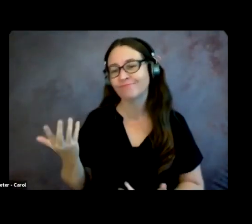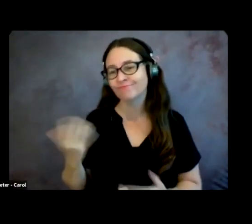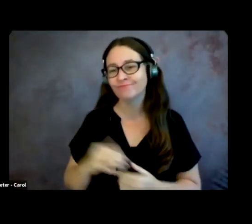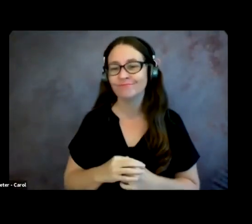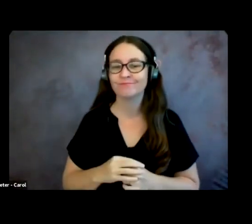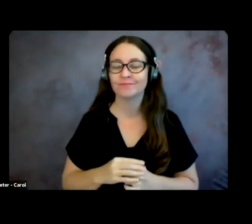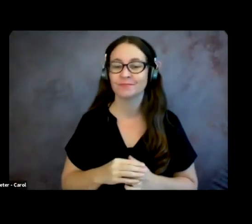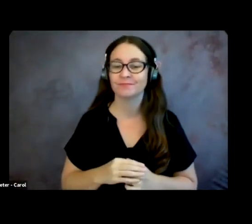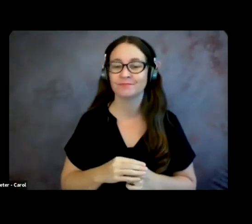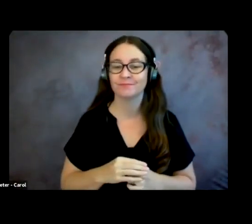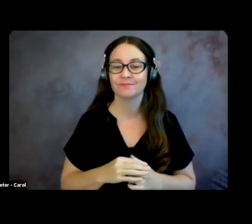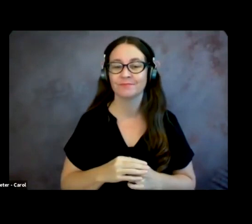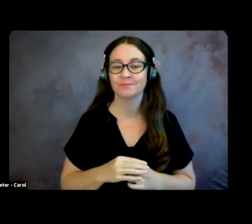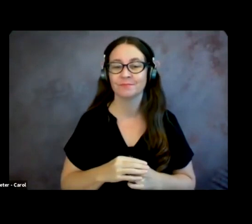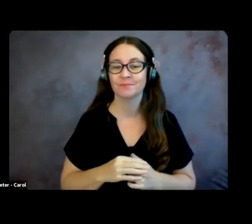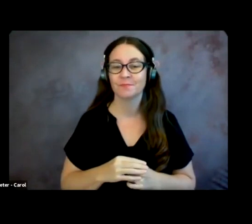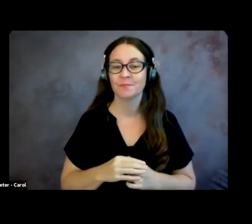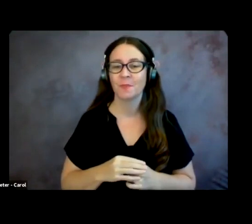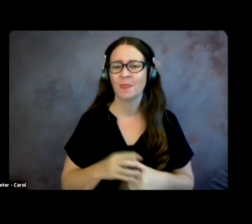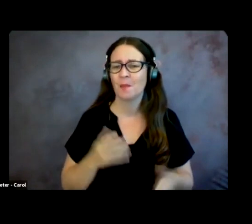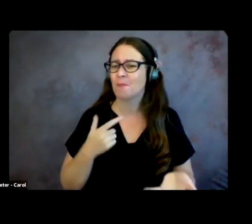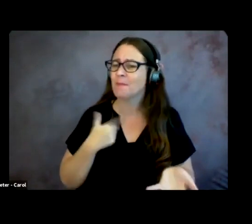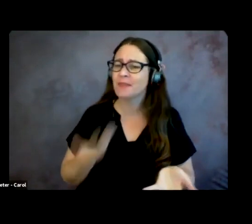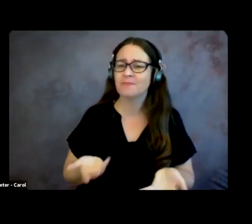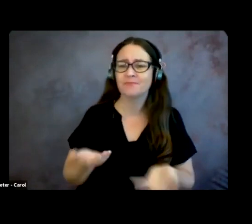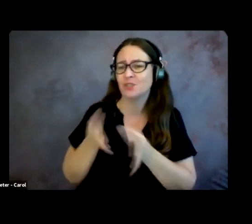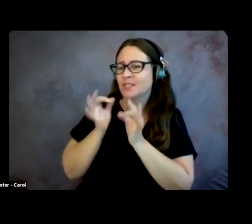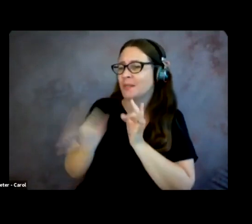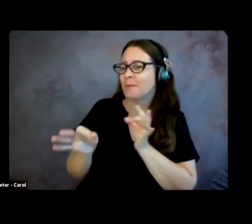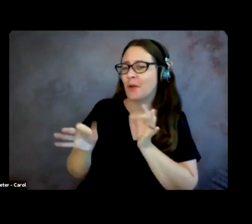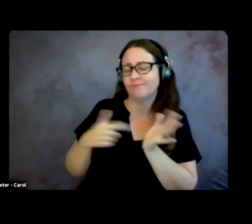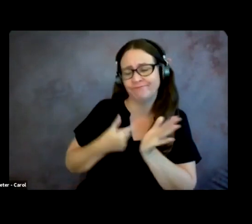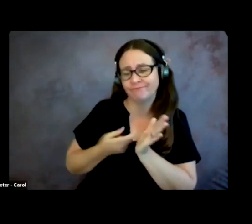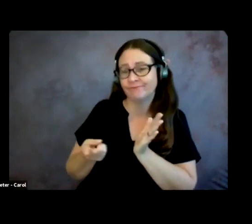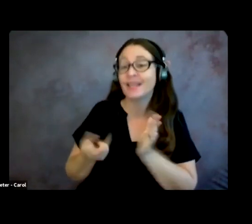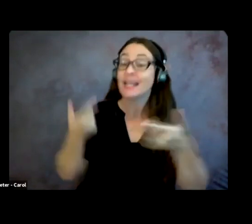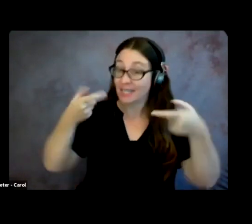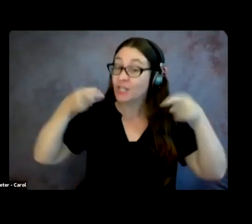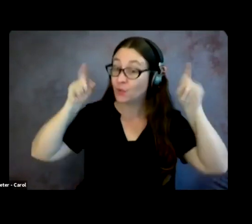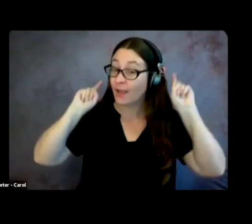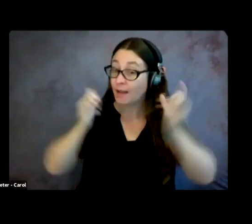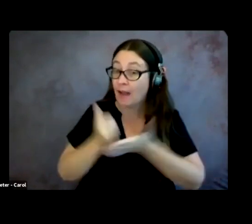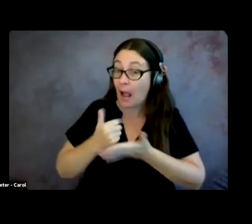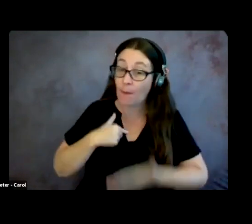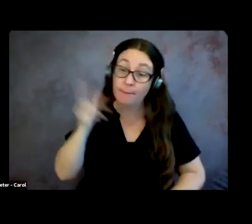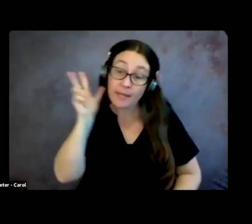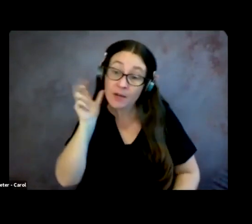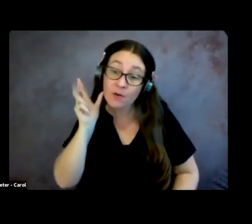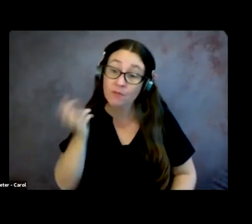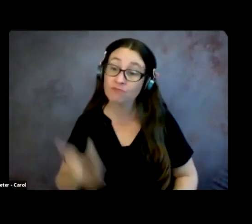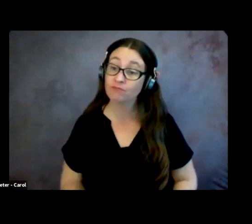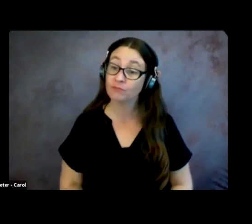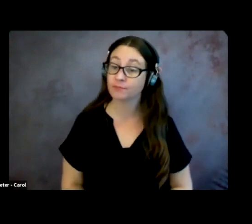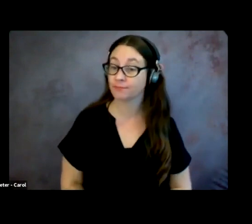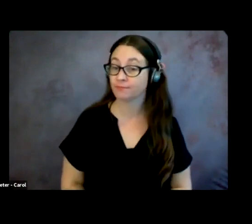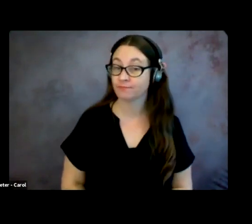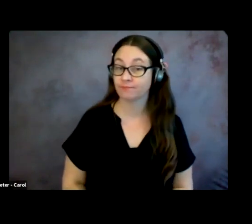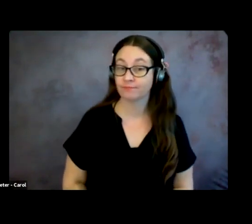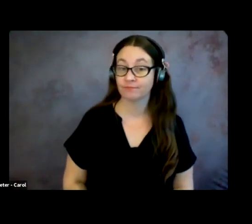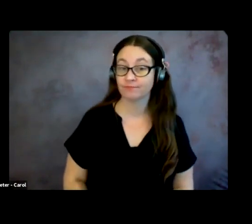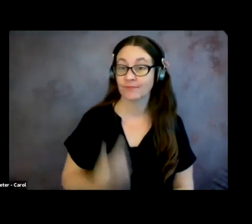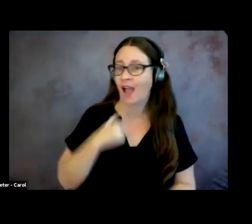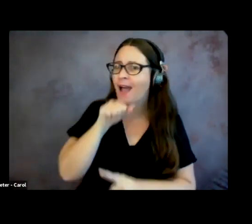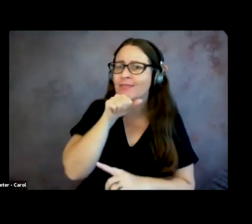Most of the time though, I kept it simple. I told them the truth. They were hearing aids and they helped me hear. I loved them and I wore